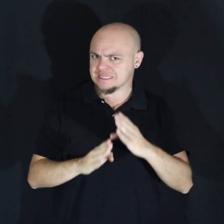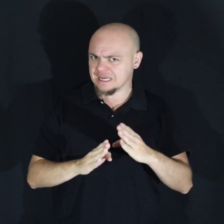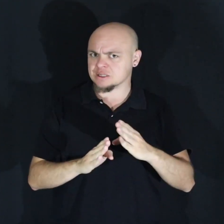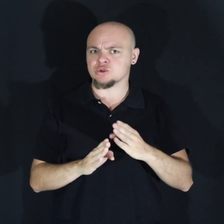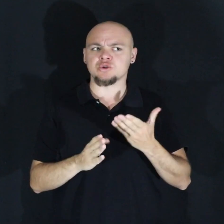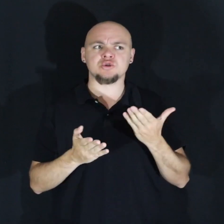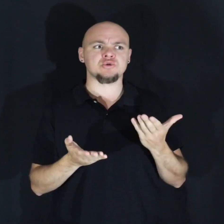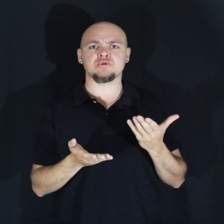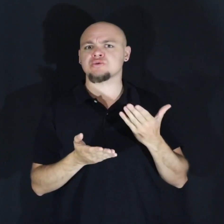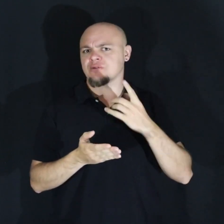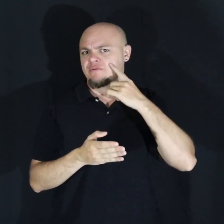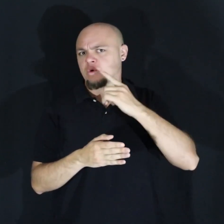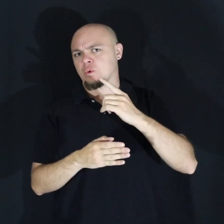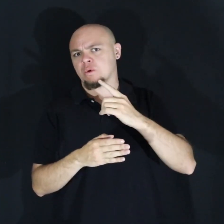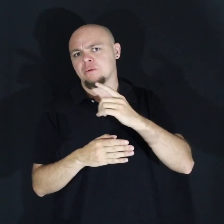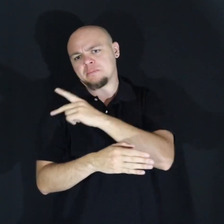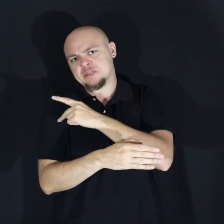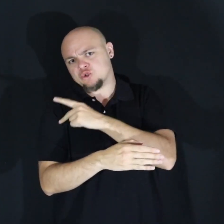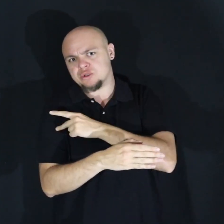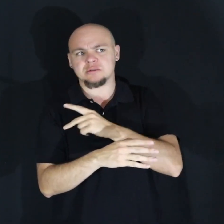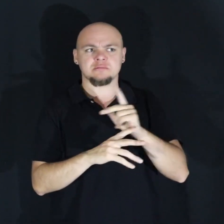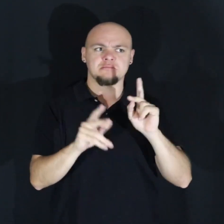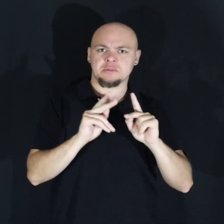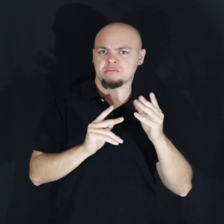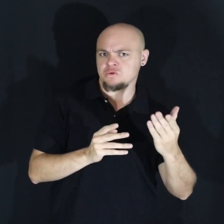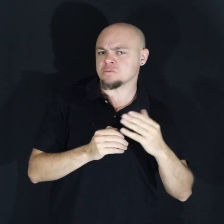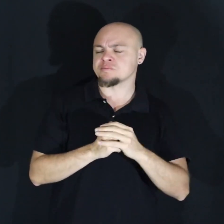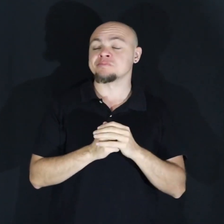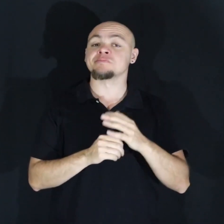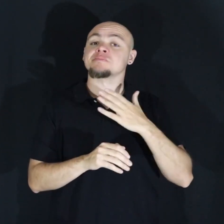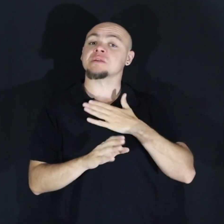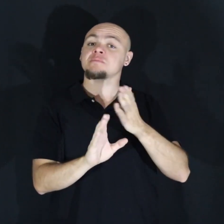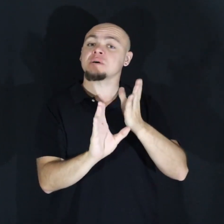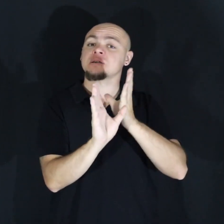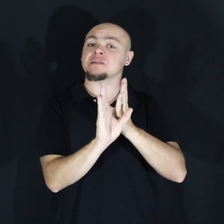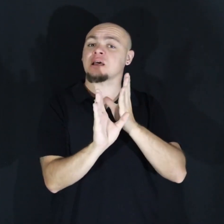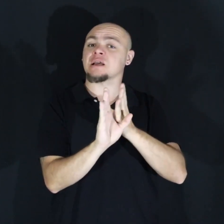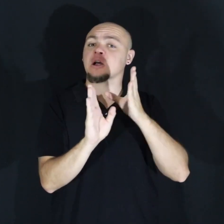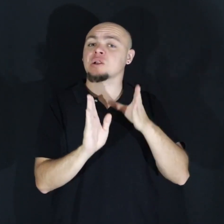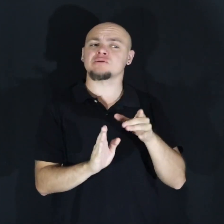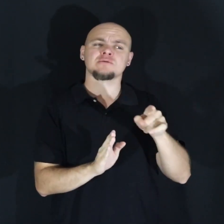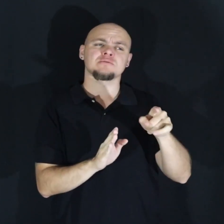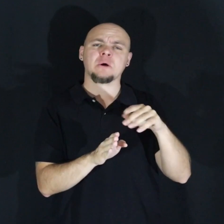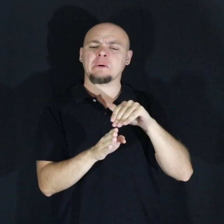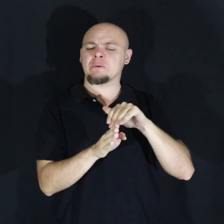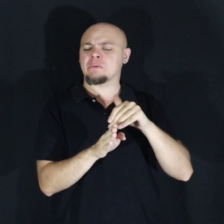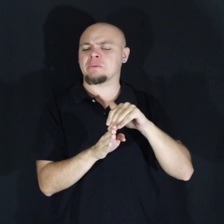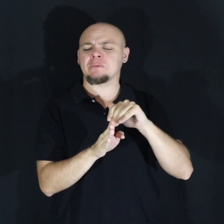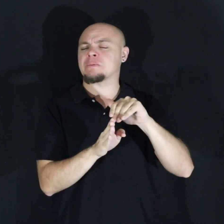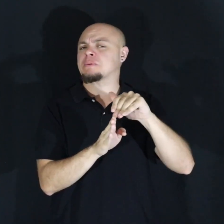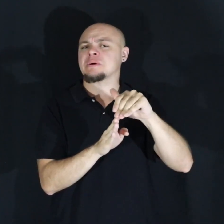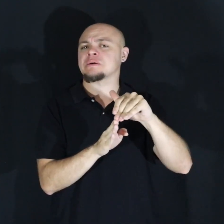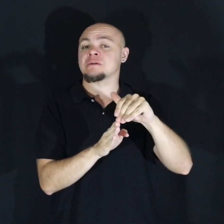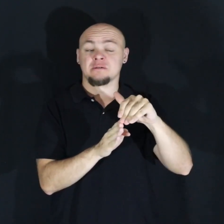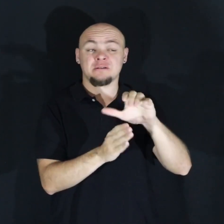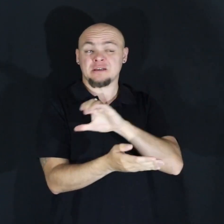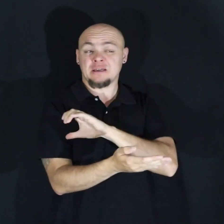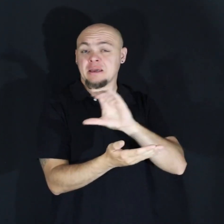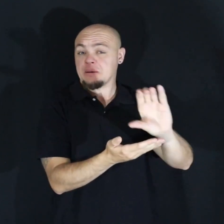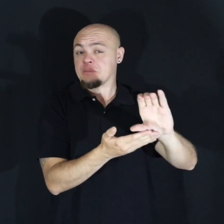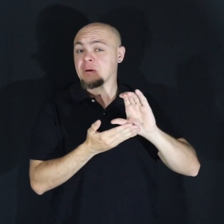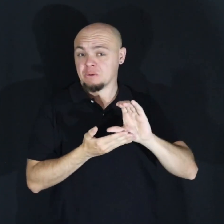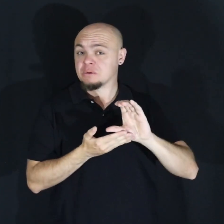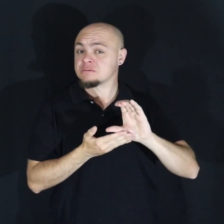patients. My psychologist walked a fine line between this duality in order to empower me in my